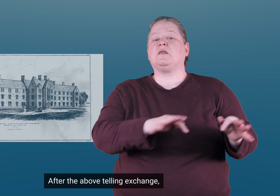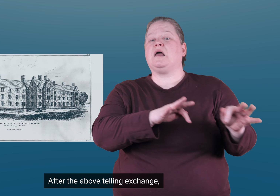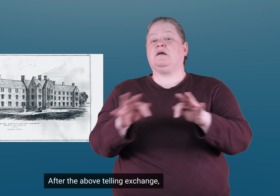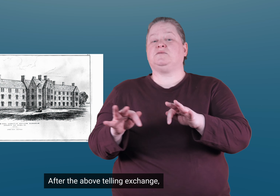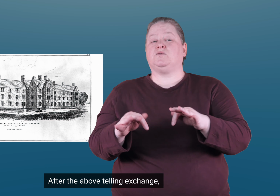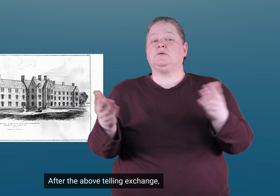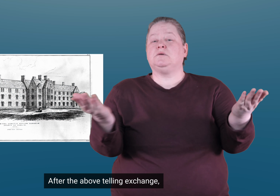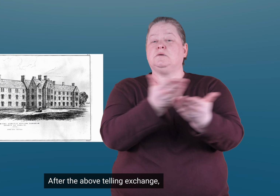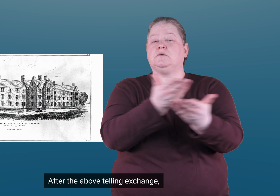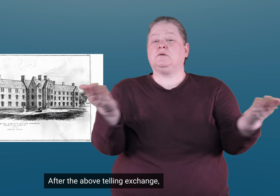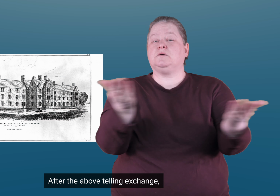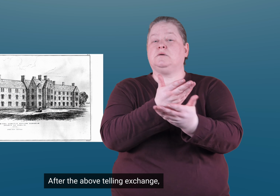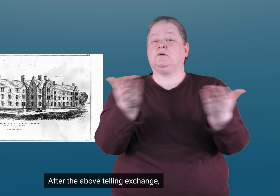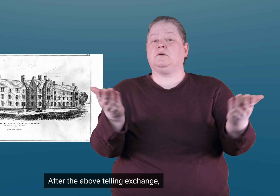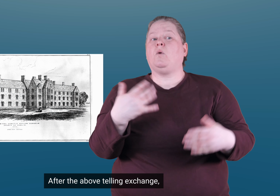After the above telling exchange,